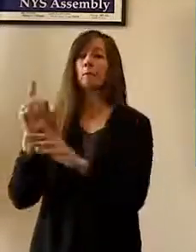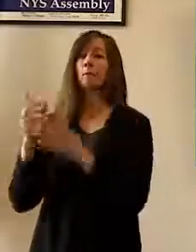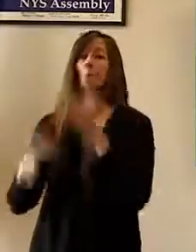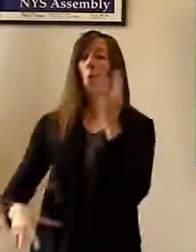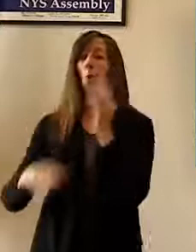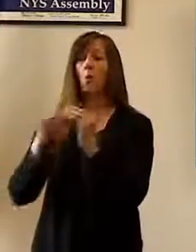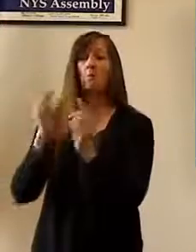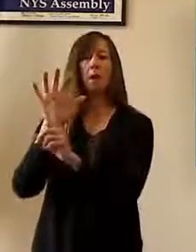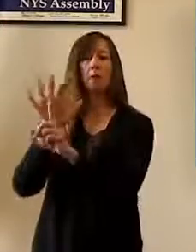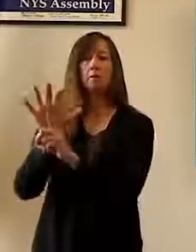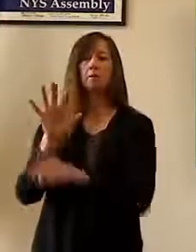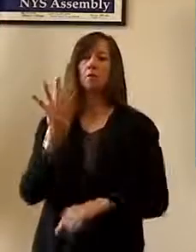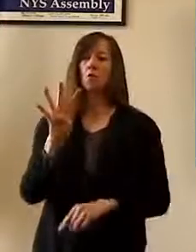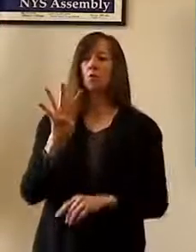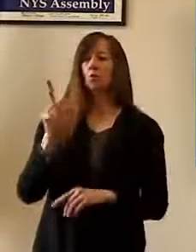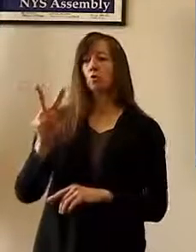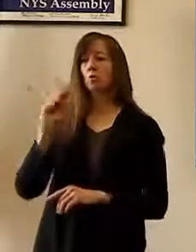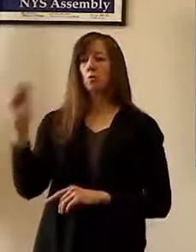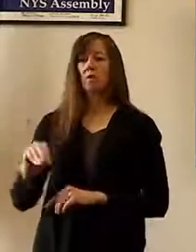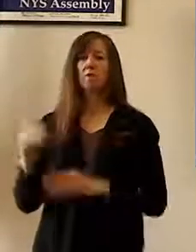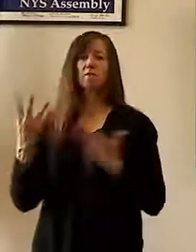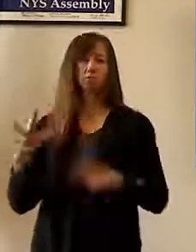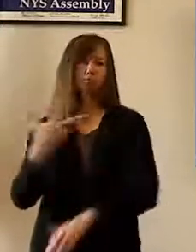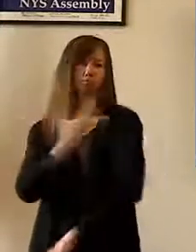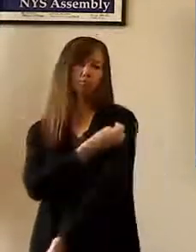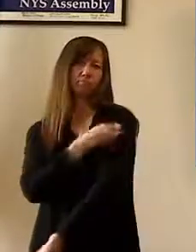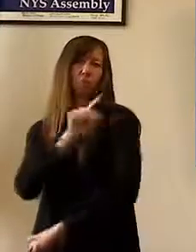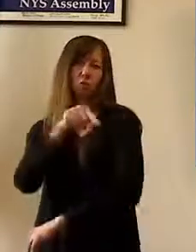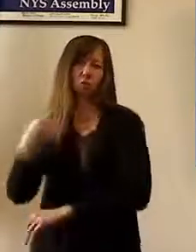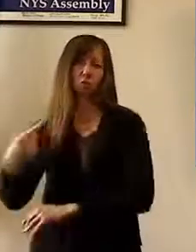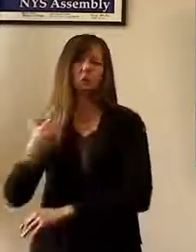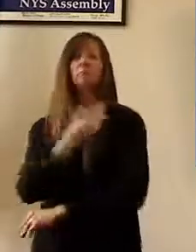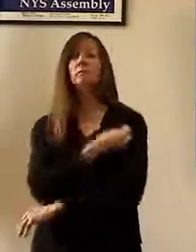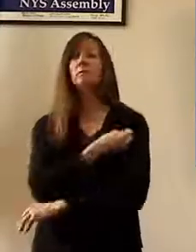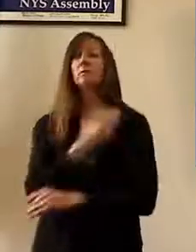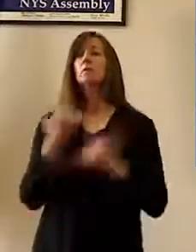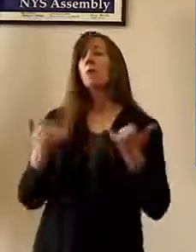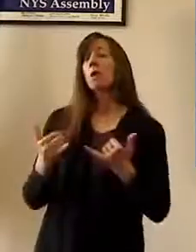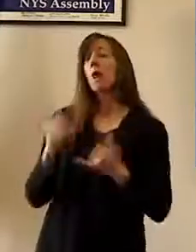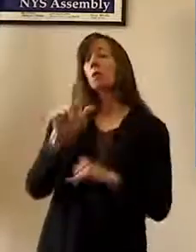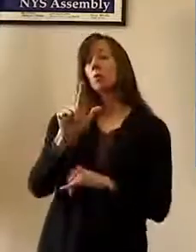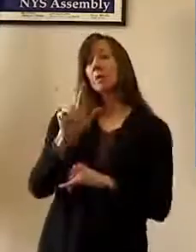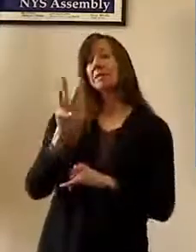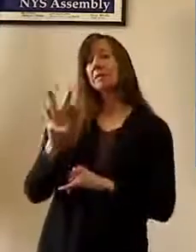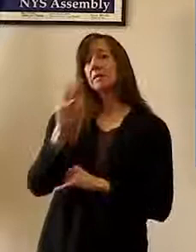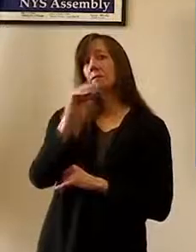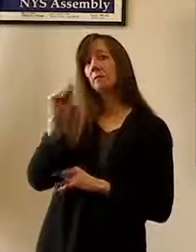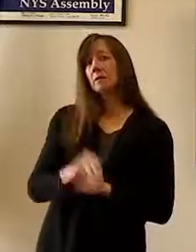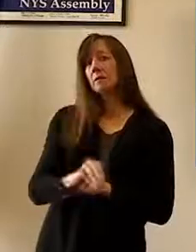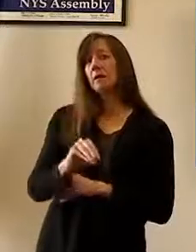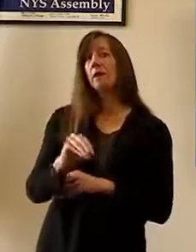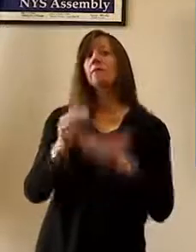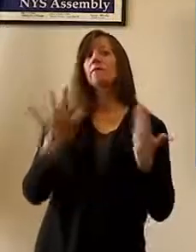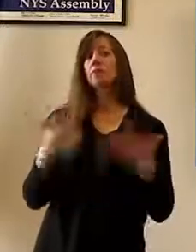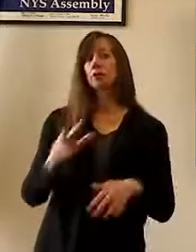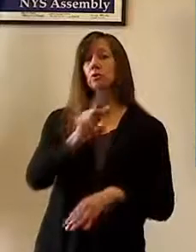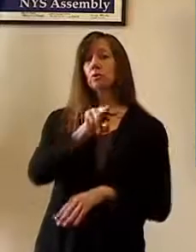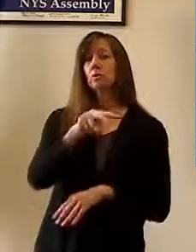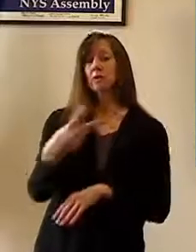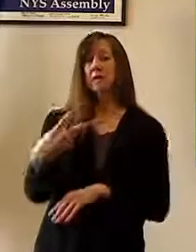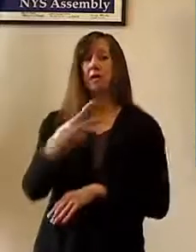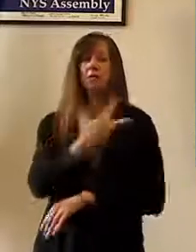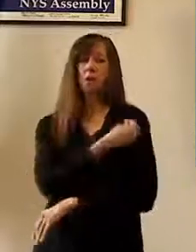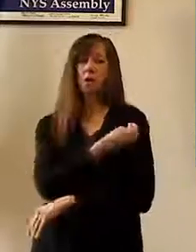42% have received their first dose, with now 26% having completed their